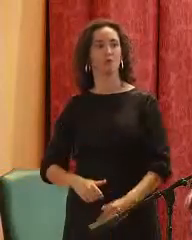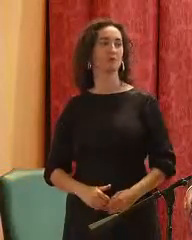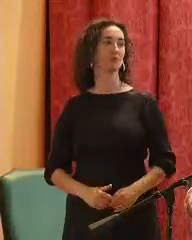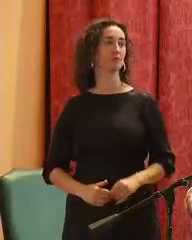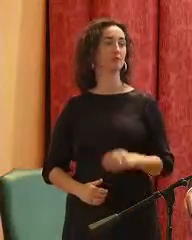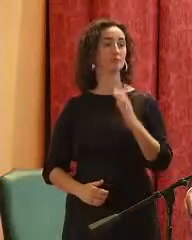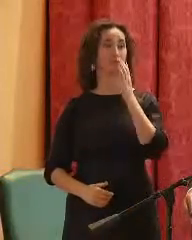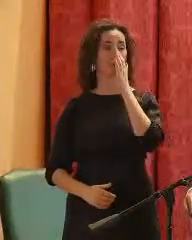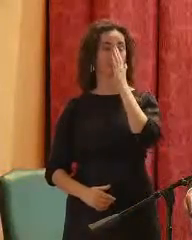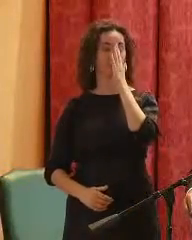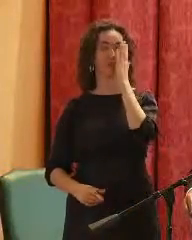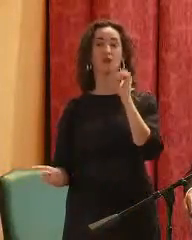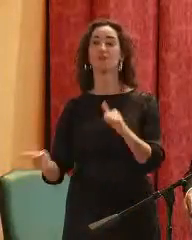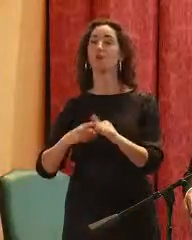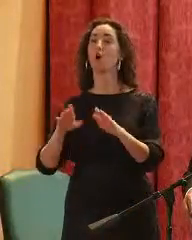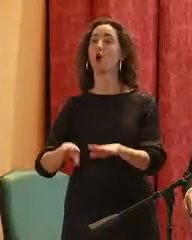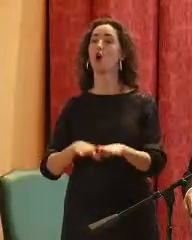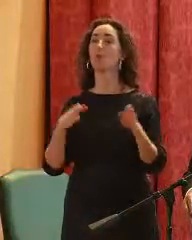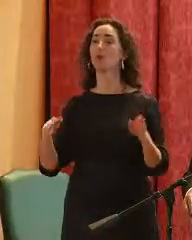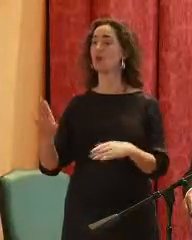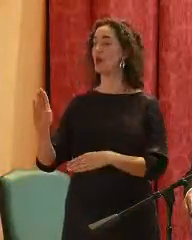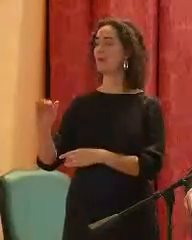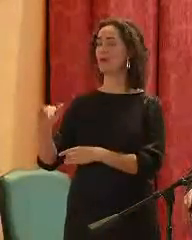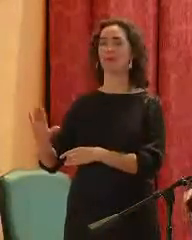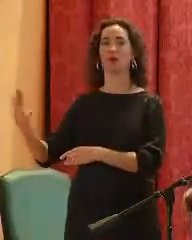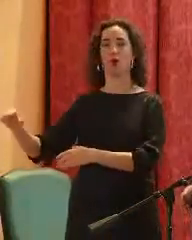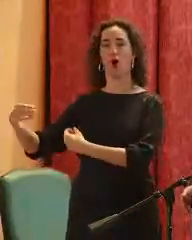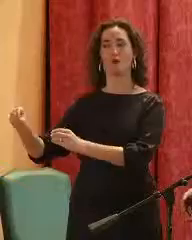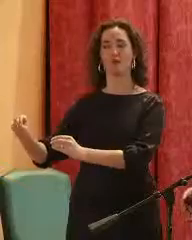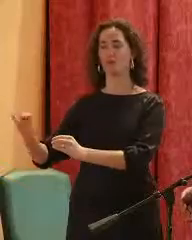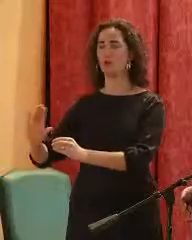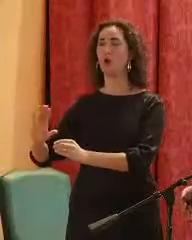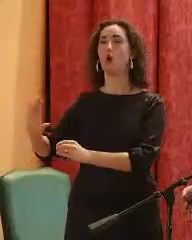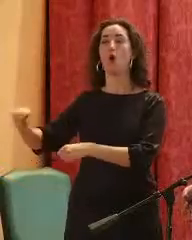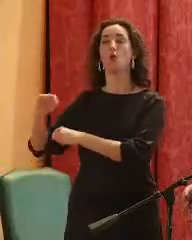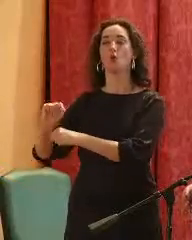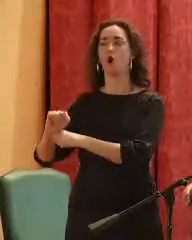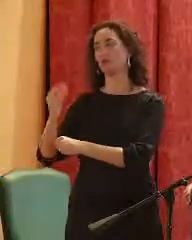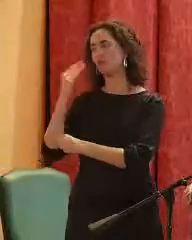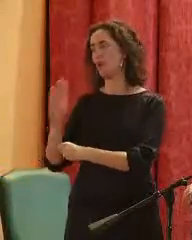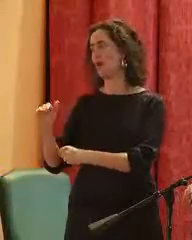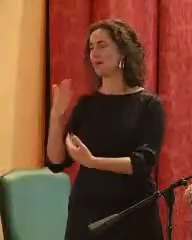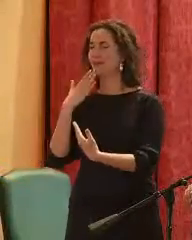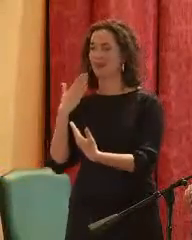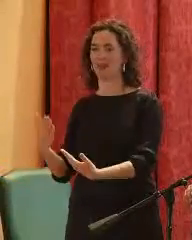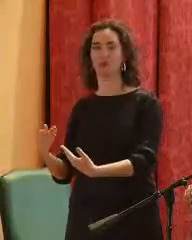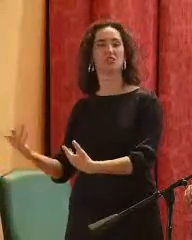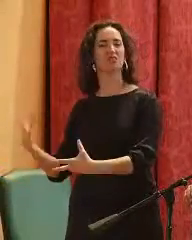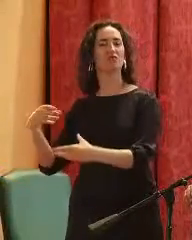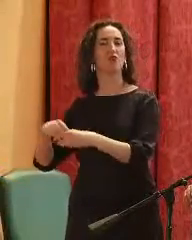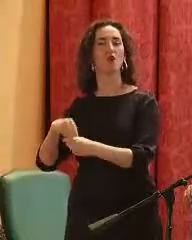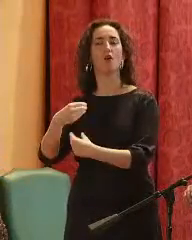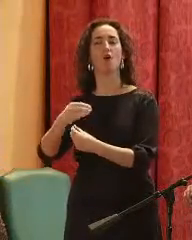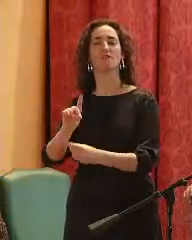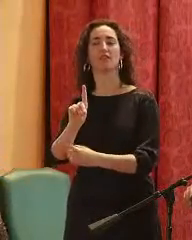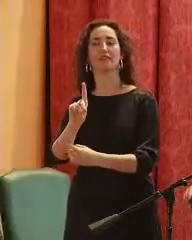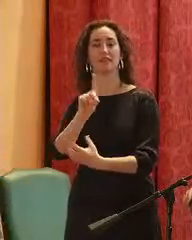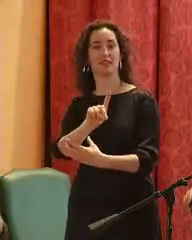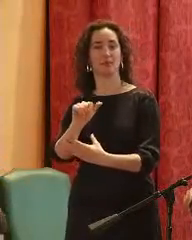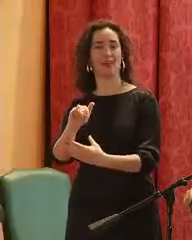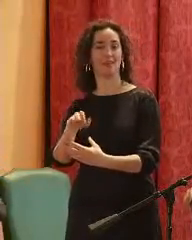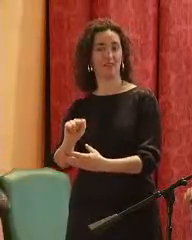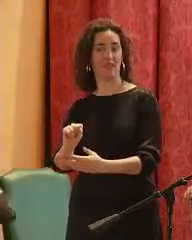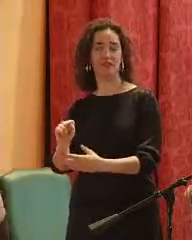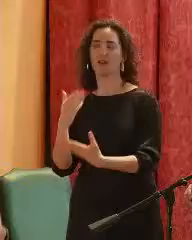to start with thanking Bambi for her for her work at the Office of Disability Affairs. Her